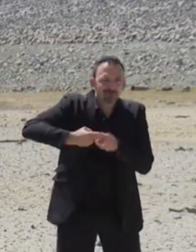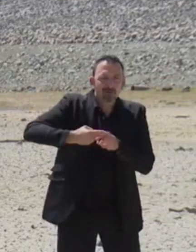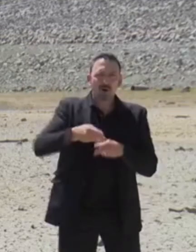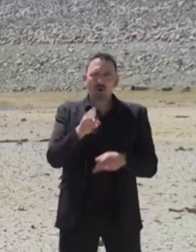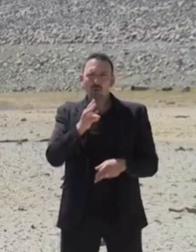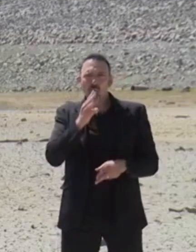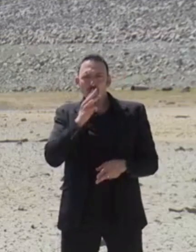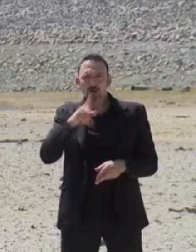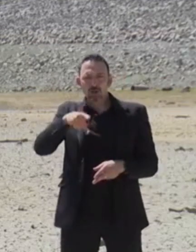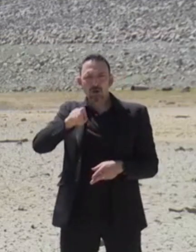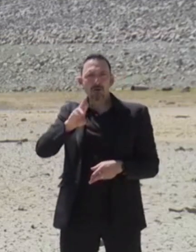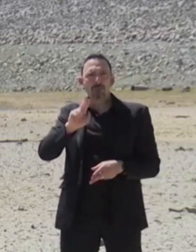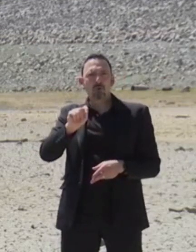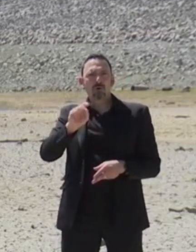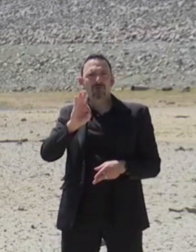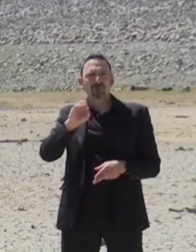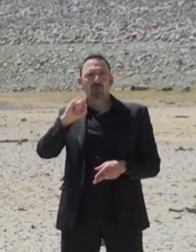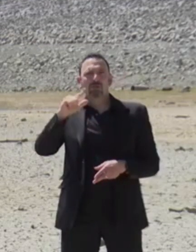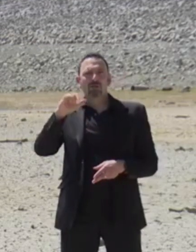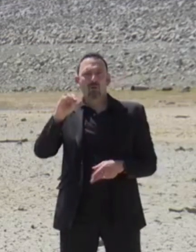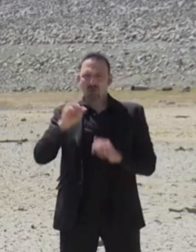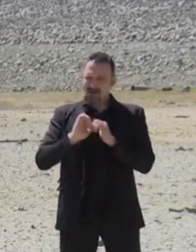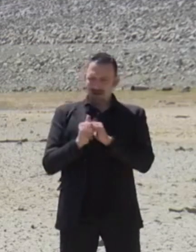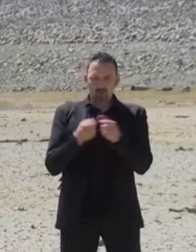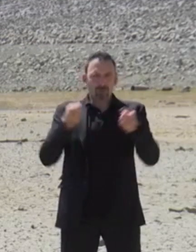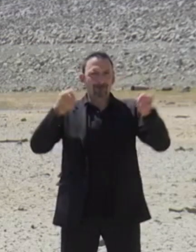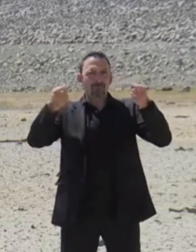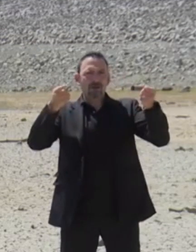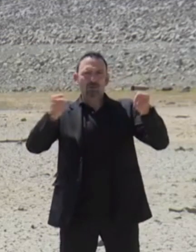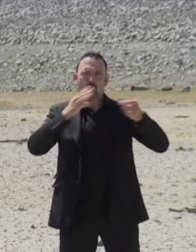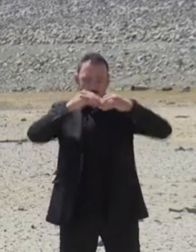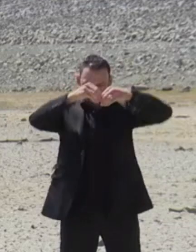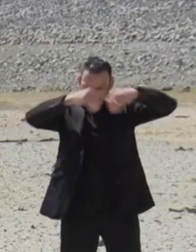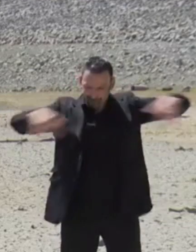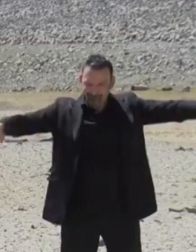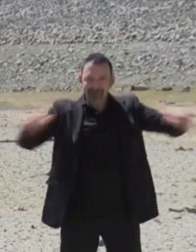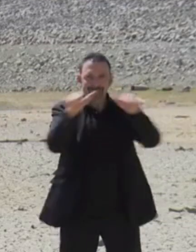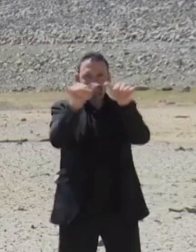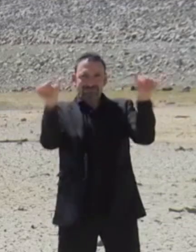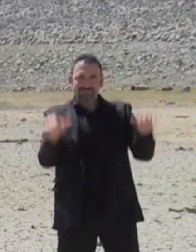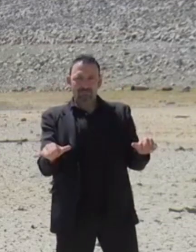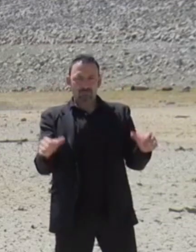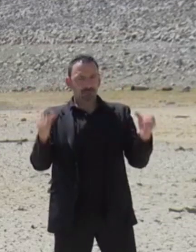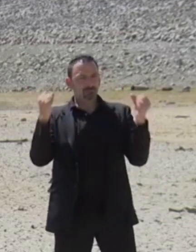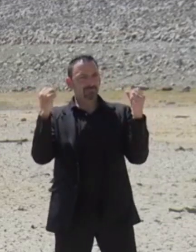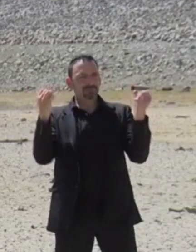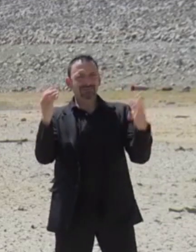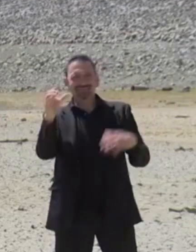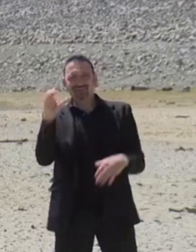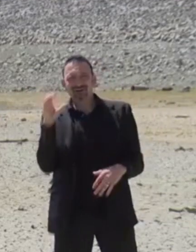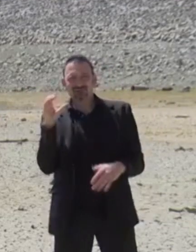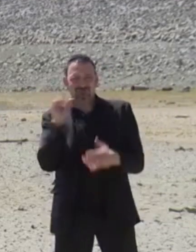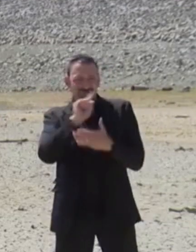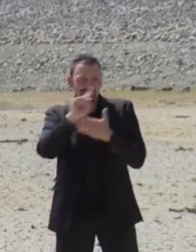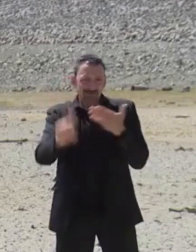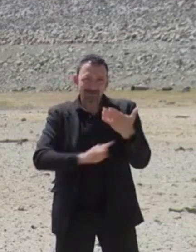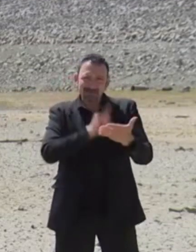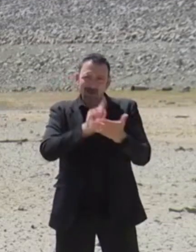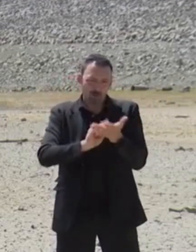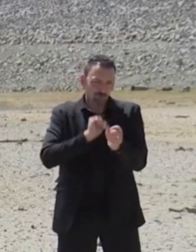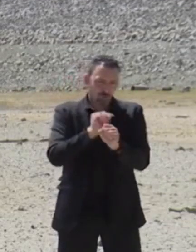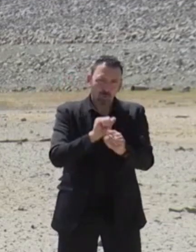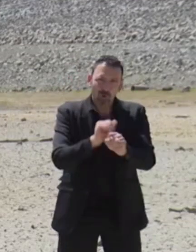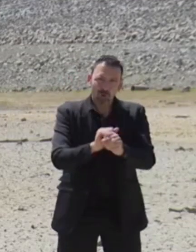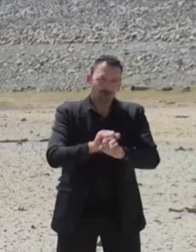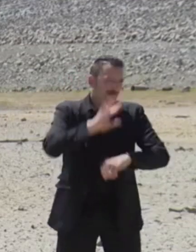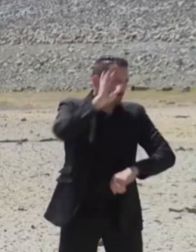new vision for water management in the state of California. Hundreds and hundreds of hours of work, regional, state, federal partners, as well